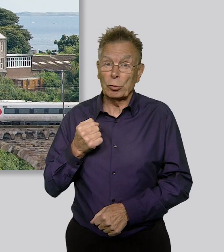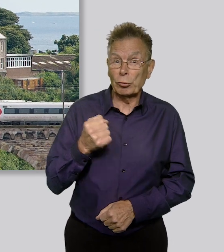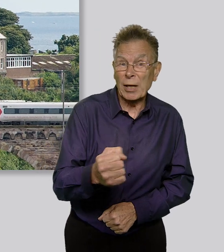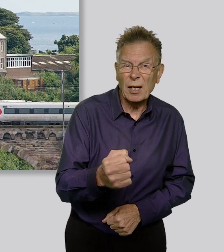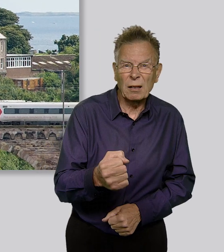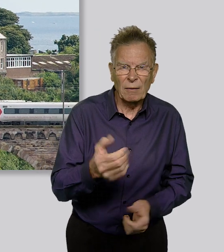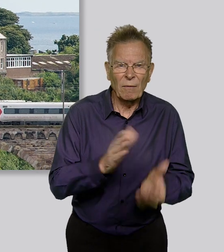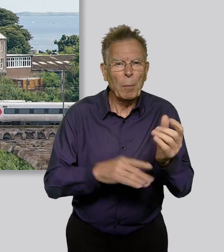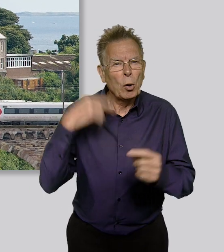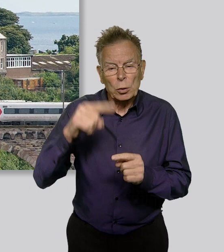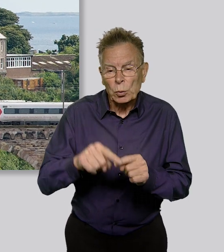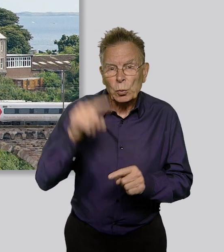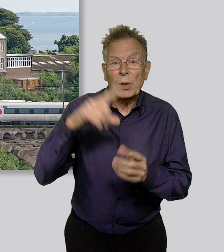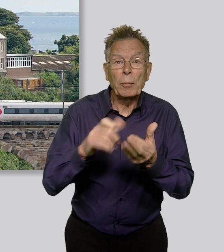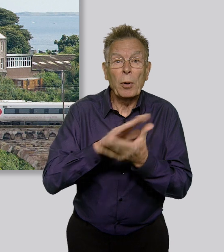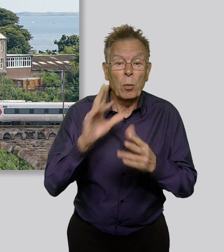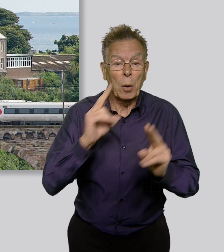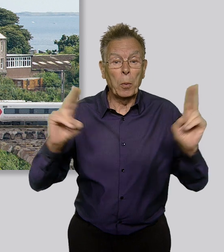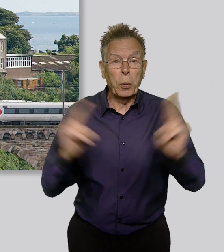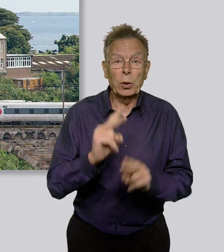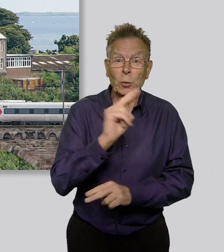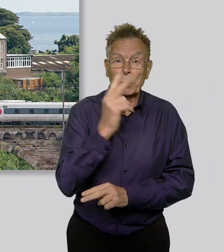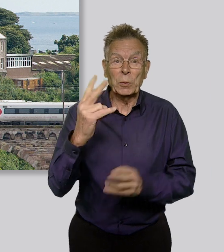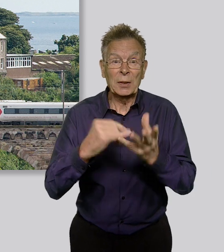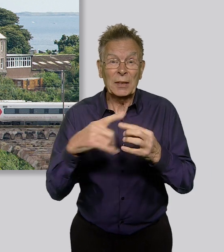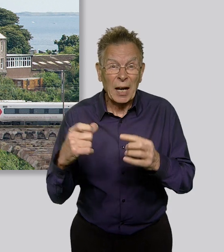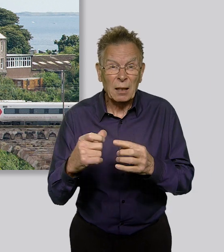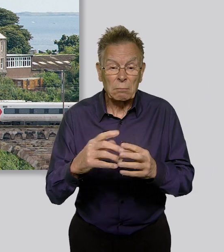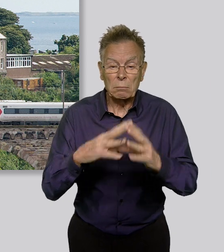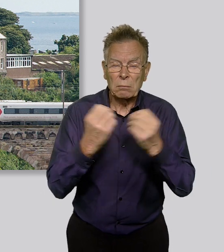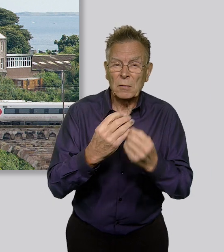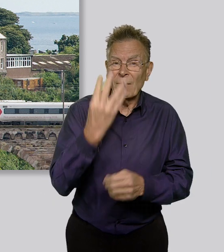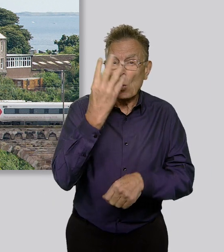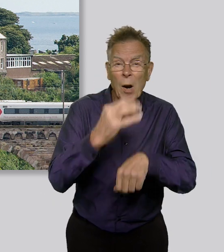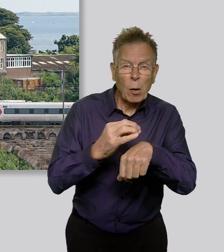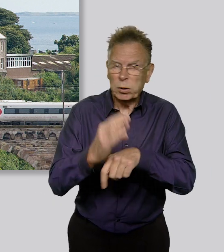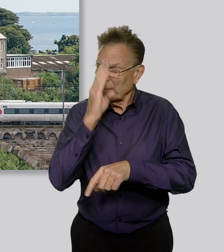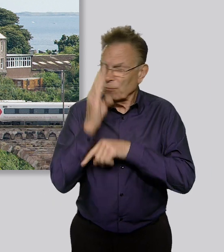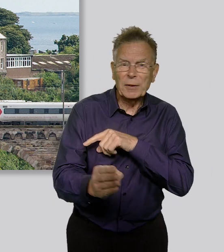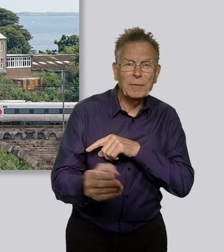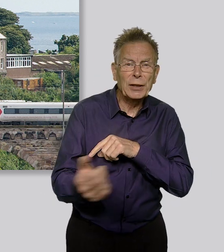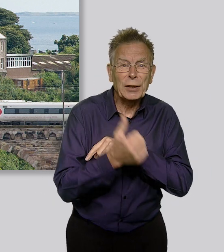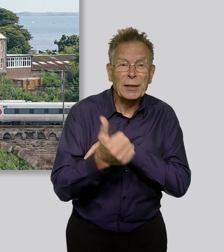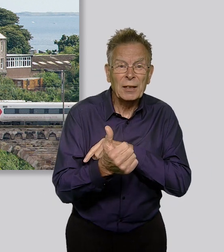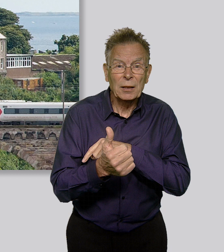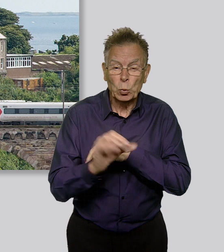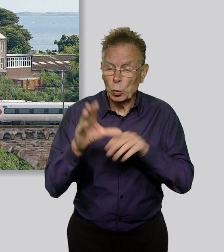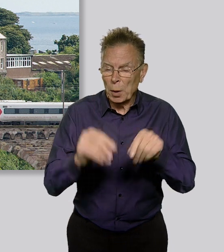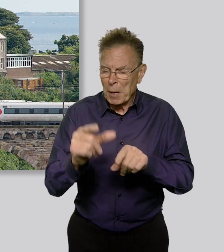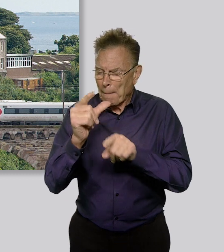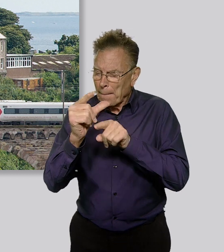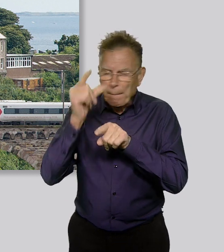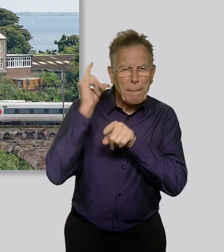Once introduced, they'll cut the typical journey time between London and Edinburgh by 22 minutes to 4 hours